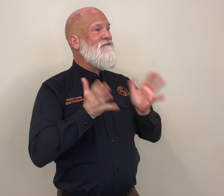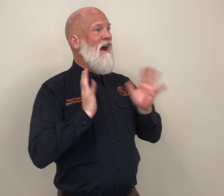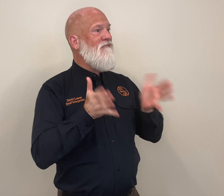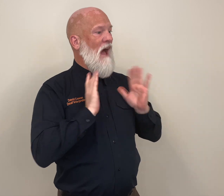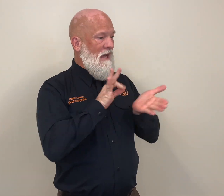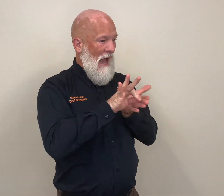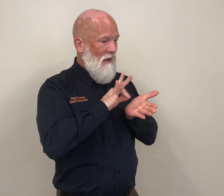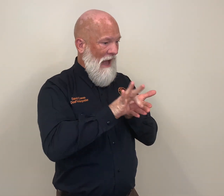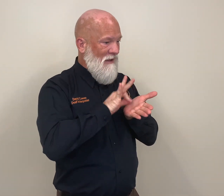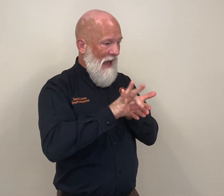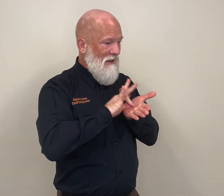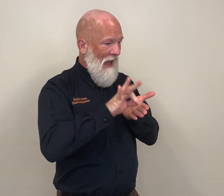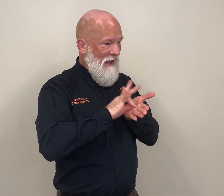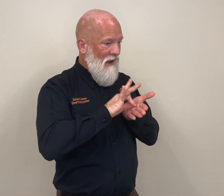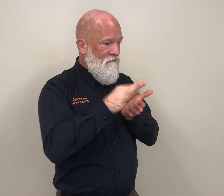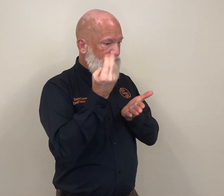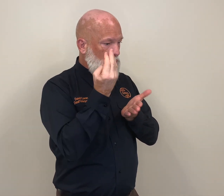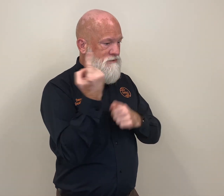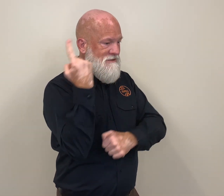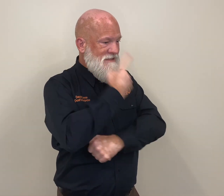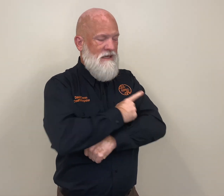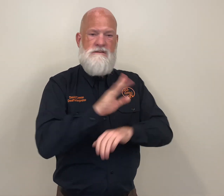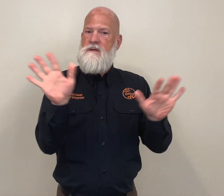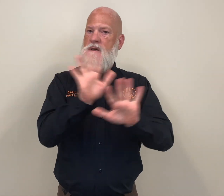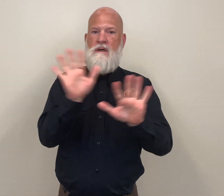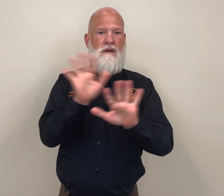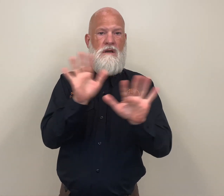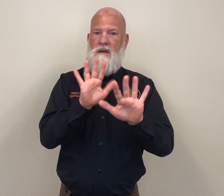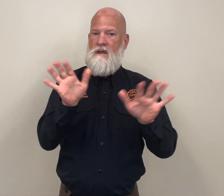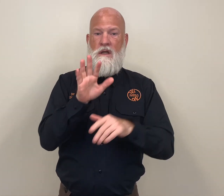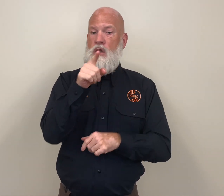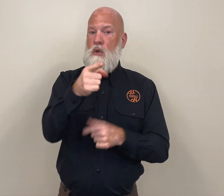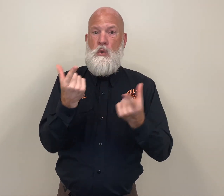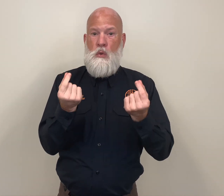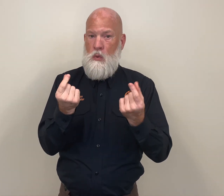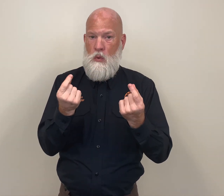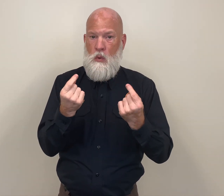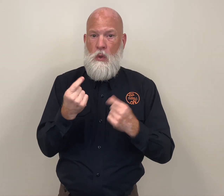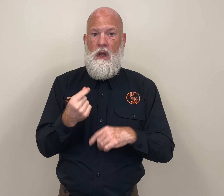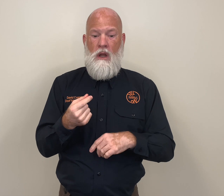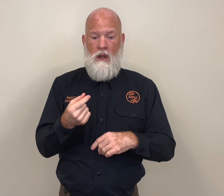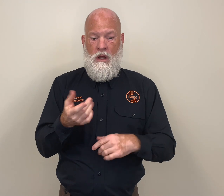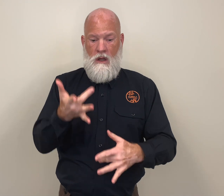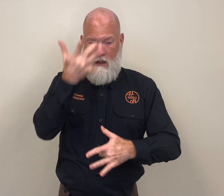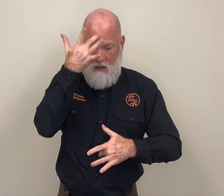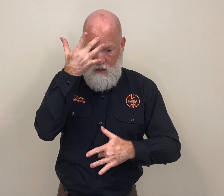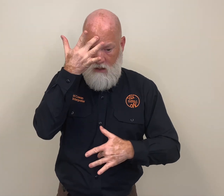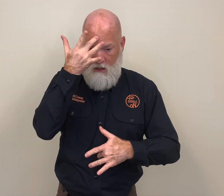Once symptoms begin to exhibit themselves, begin counting 14 days before your quarantine is finished.